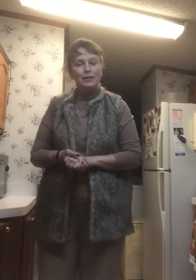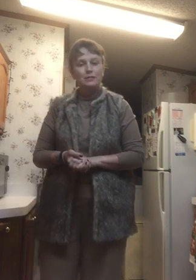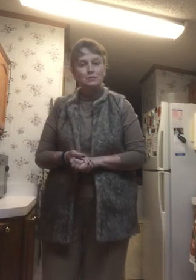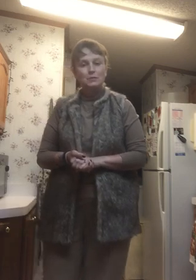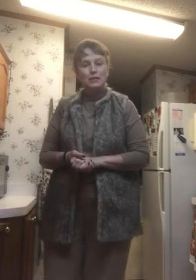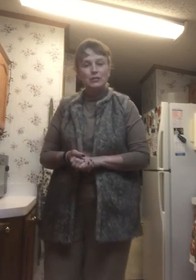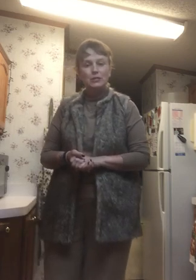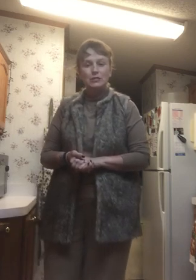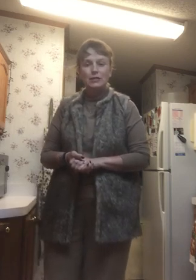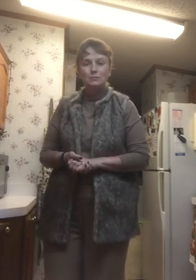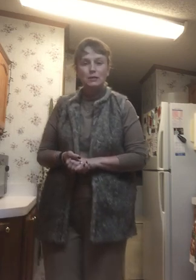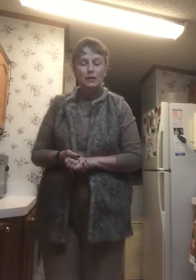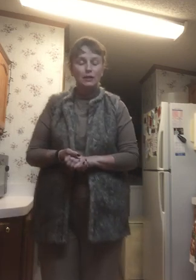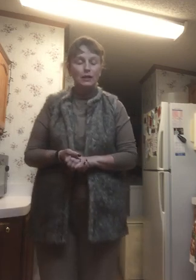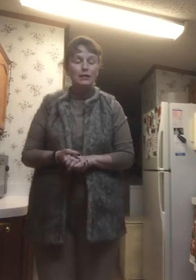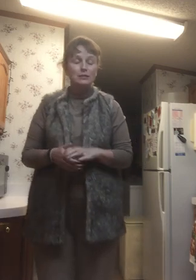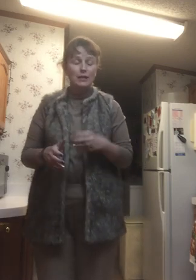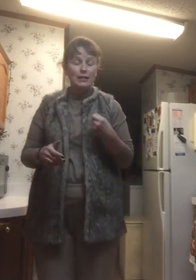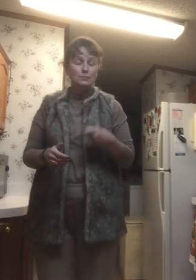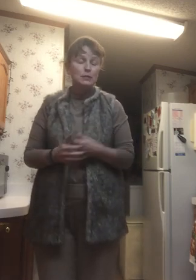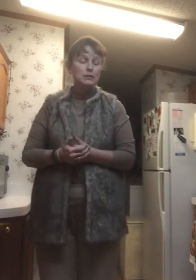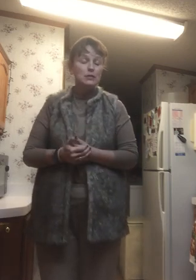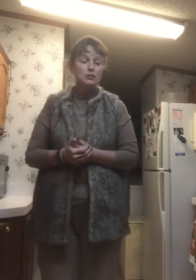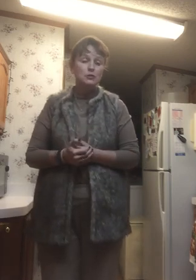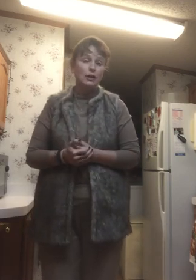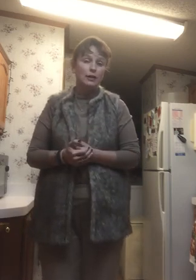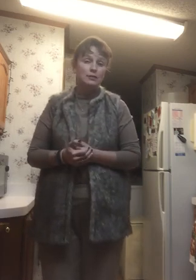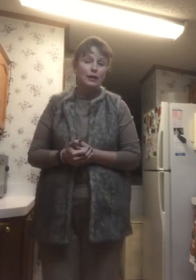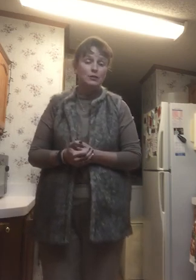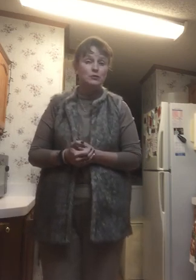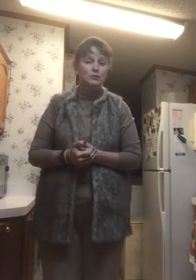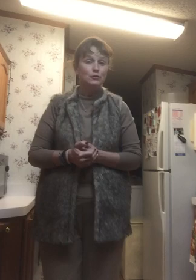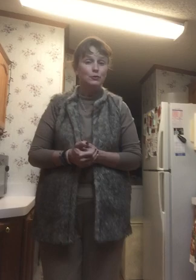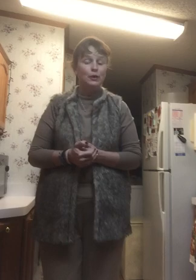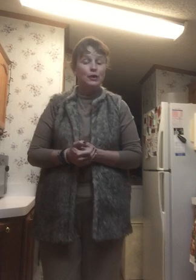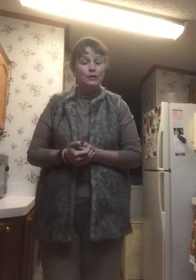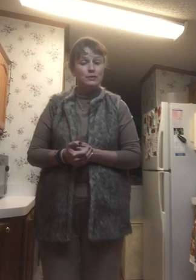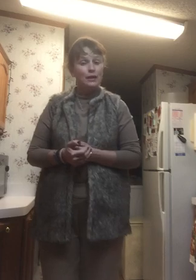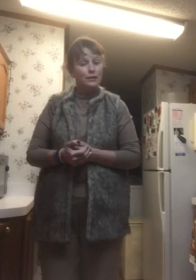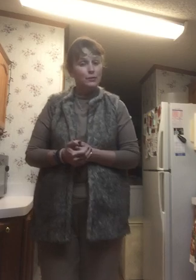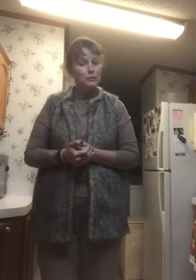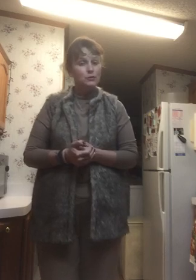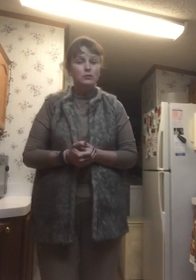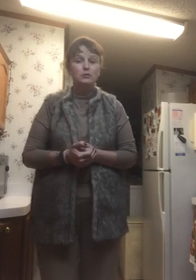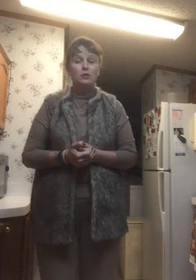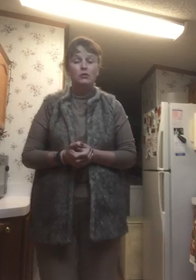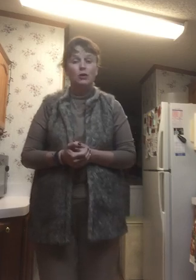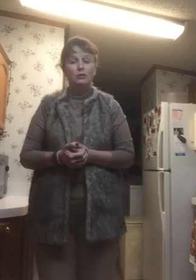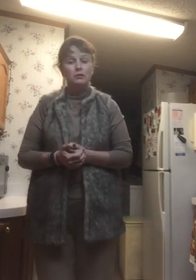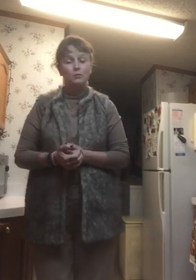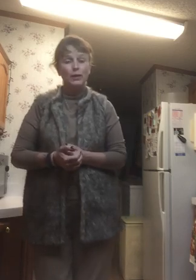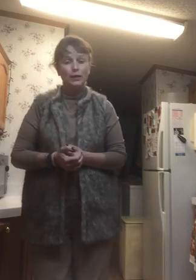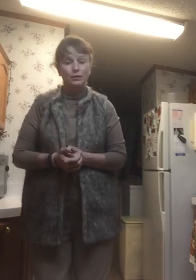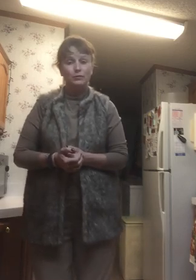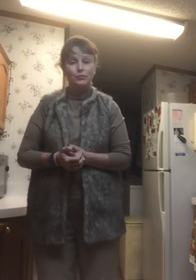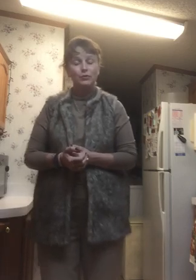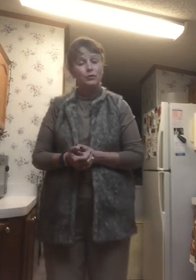And Ms. Edgen has asked me to teach you guys how to do sign language to the song "All Is Well" for the